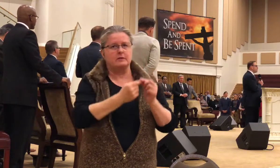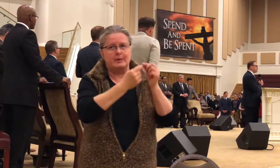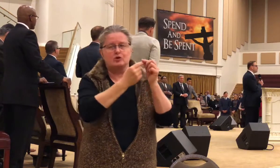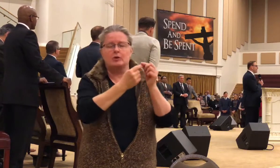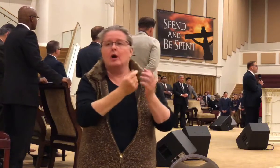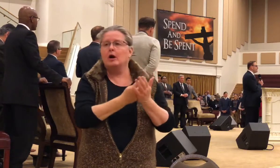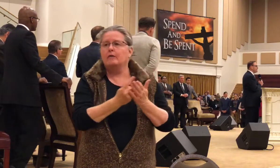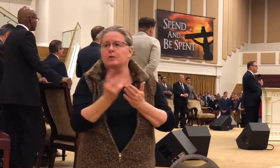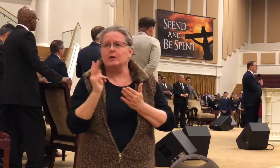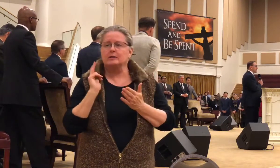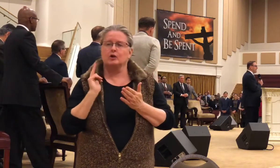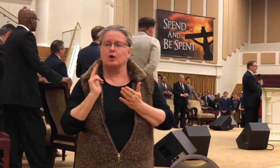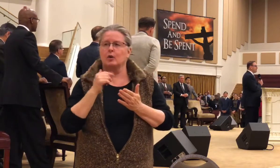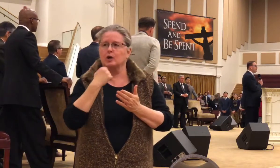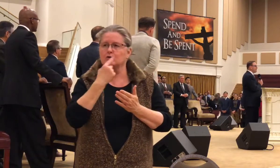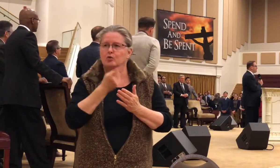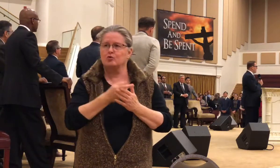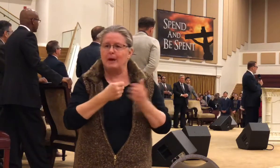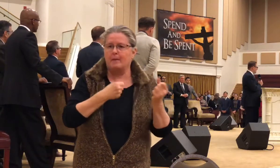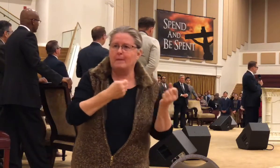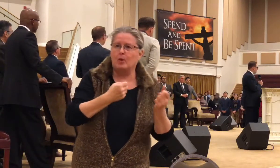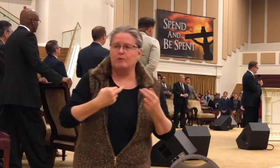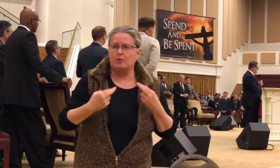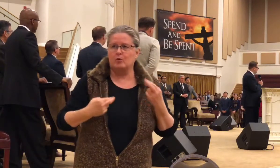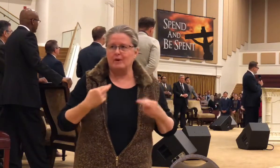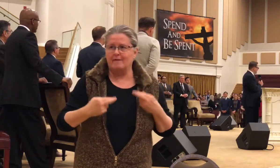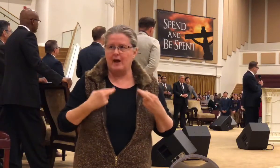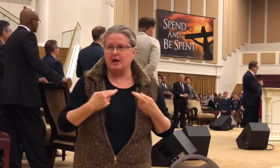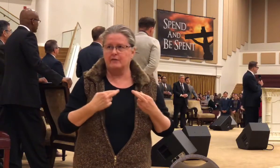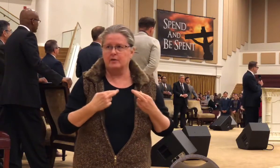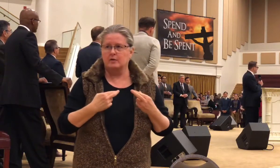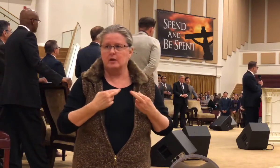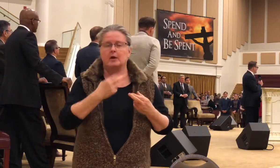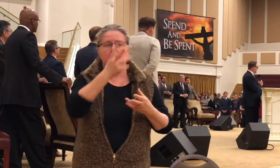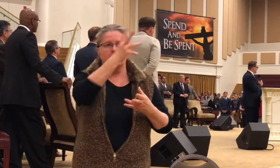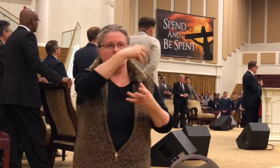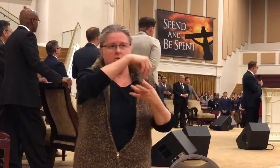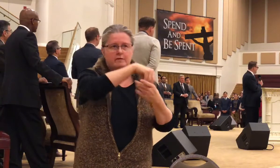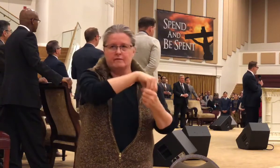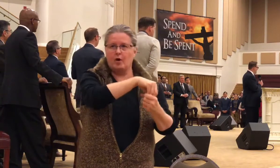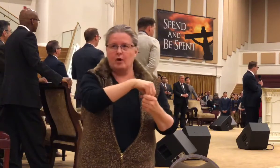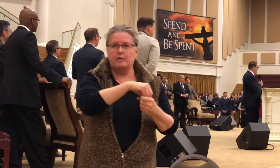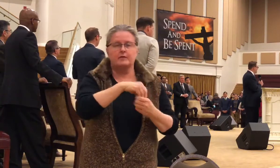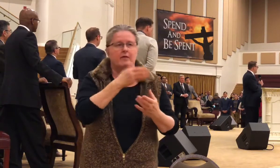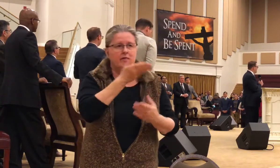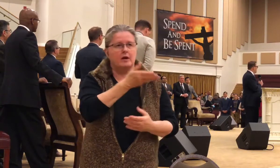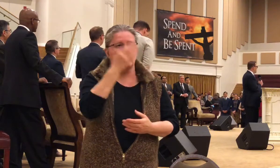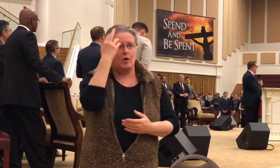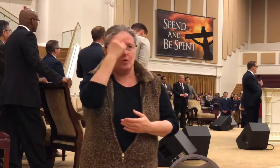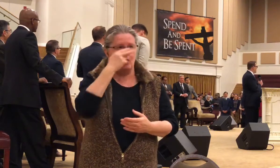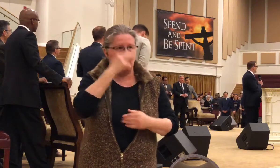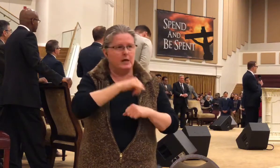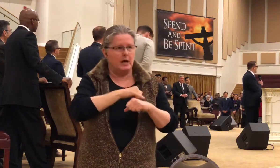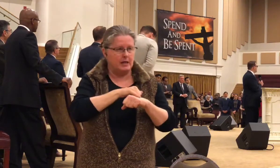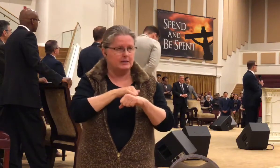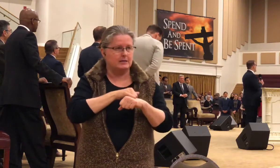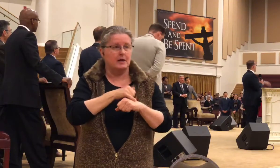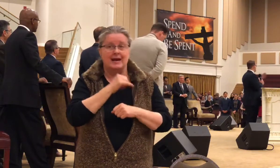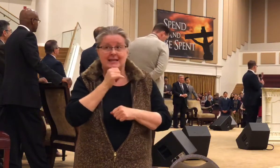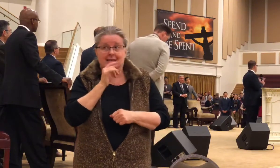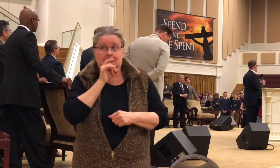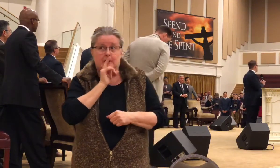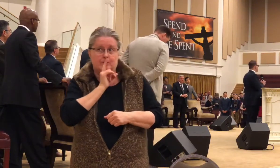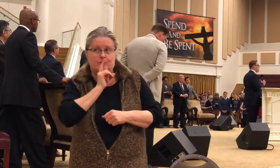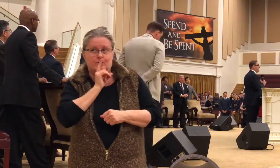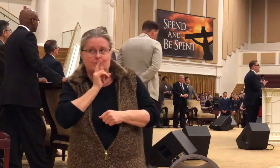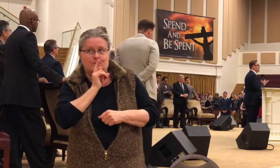I told you about a powerful revival that was unfolding in Hawaii. Well, what I didn't tell you, because I